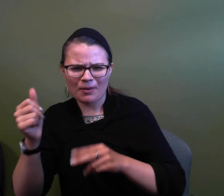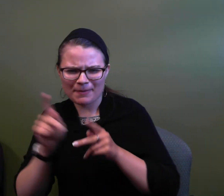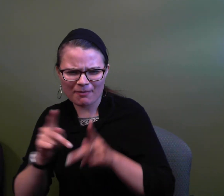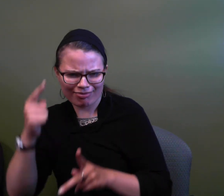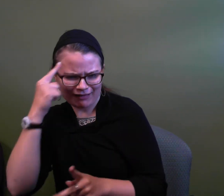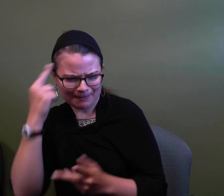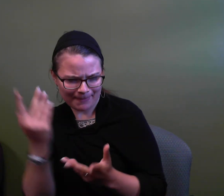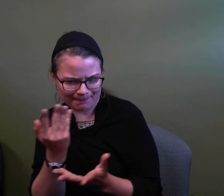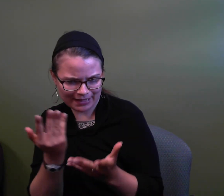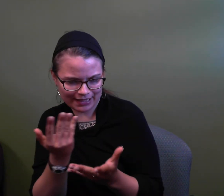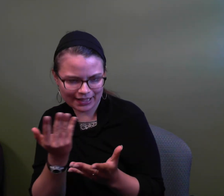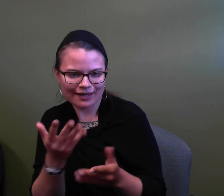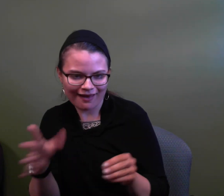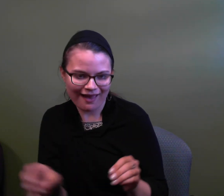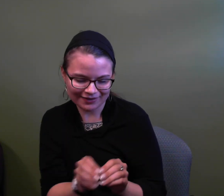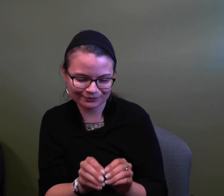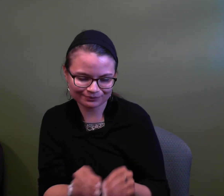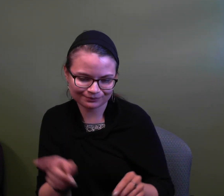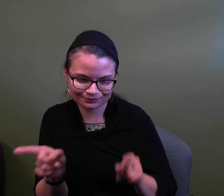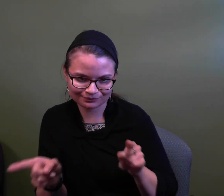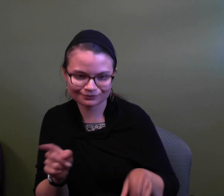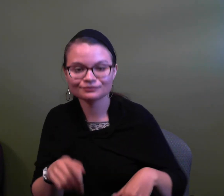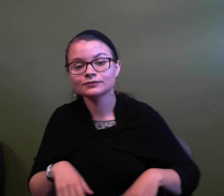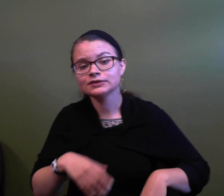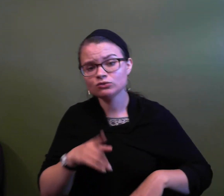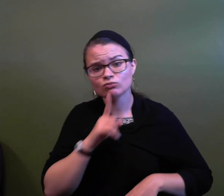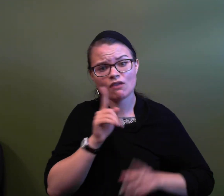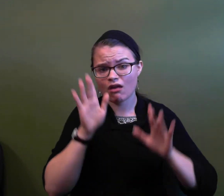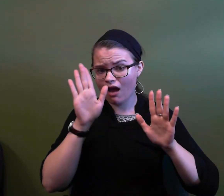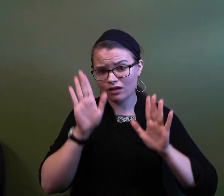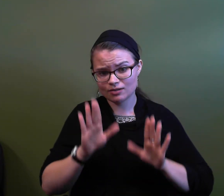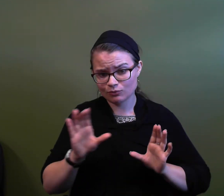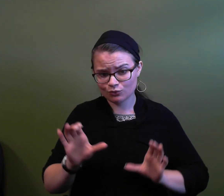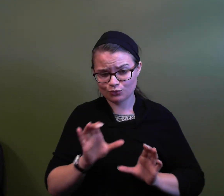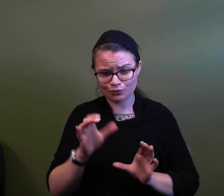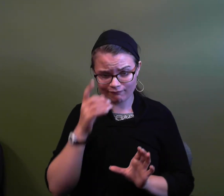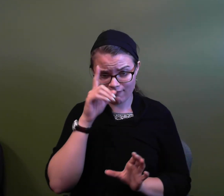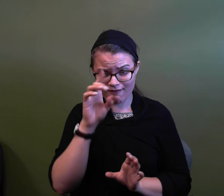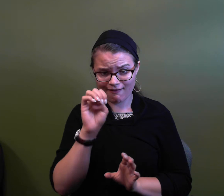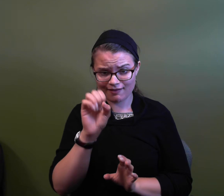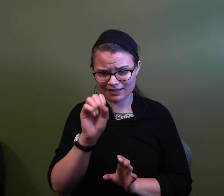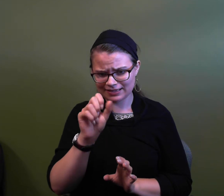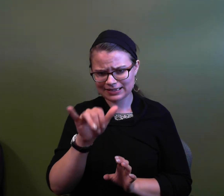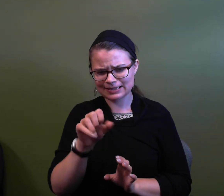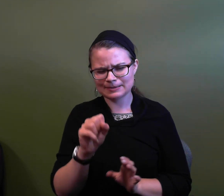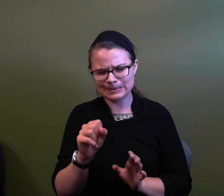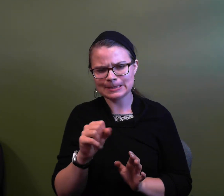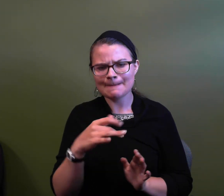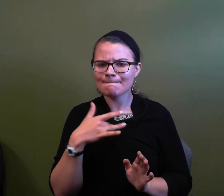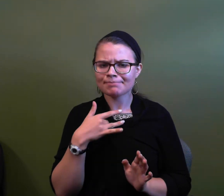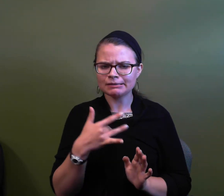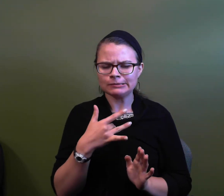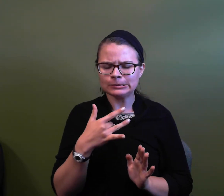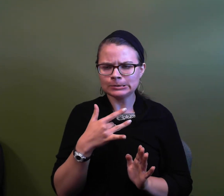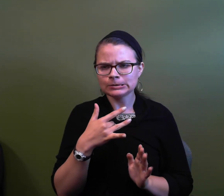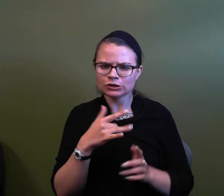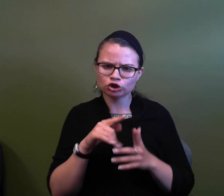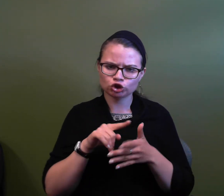is a great thing to do, especially in essays, and this is something you can do at the beginning of your answer. So we use